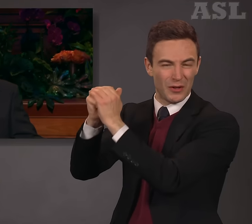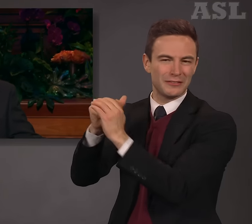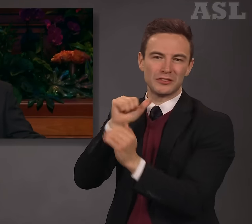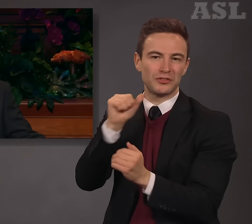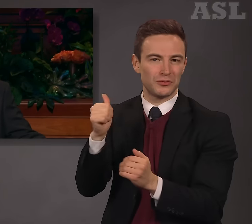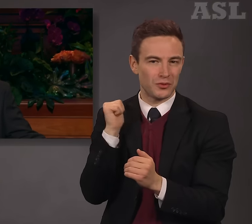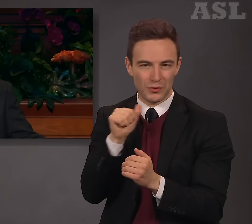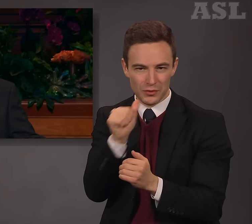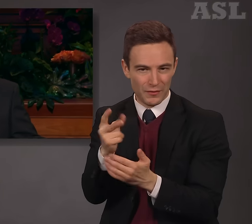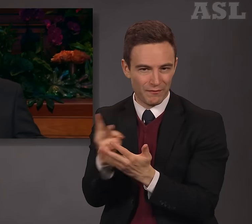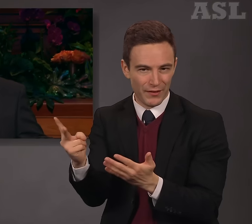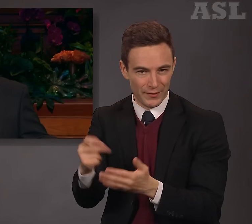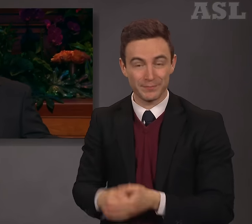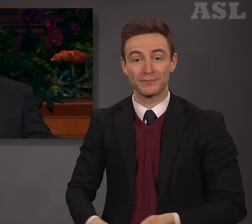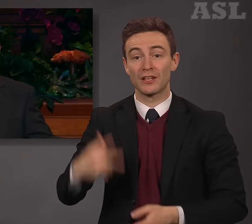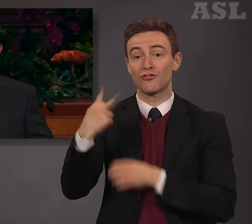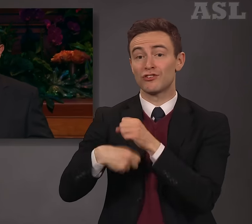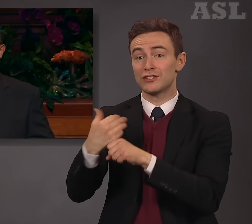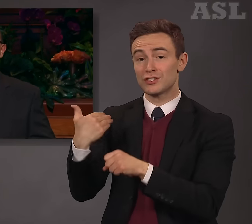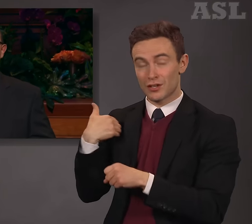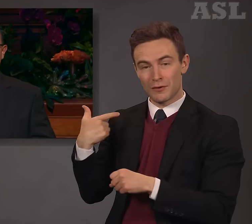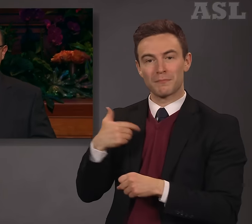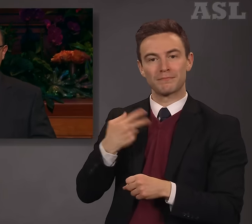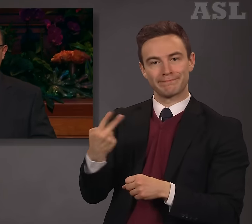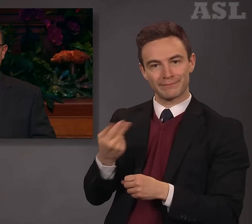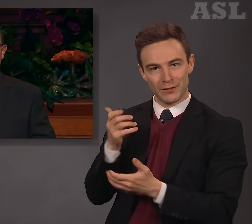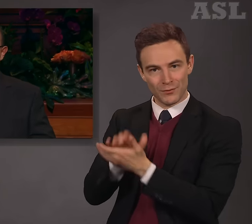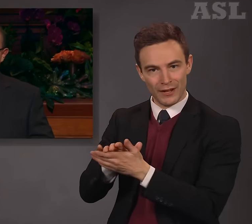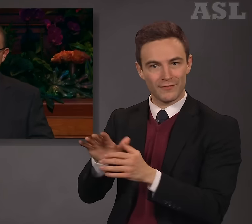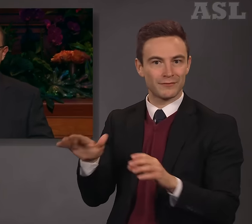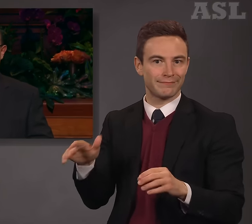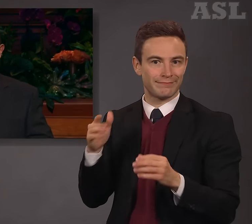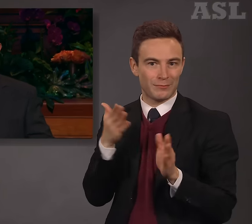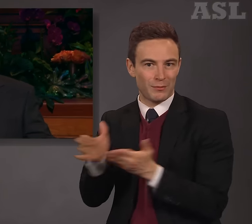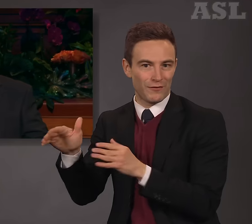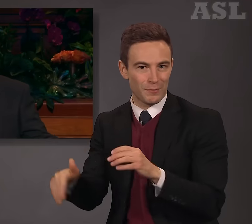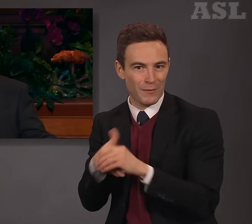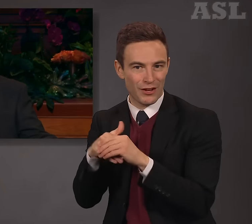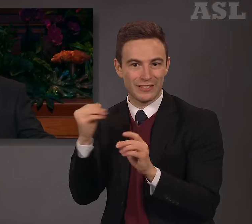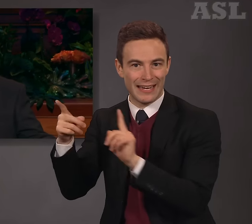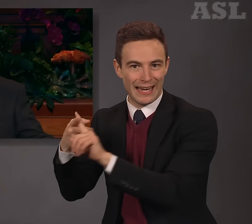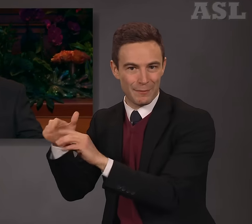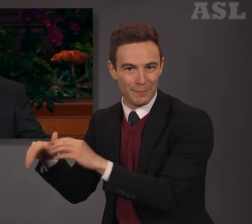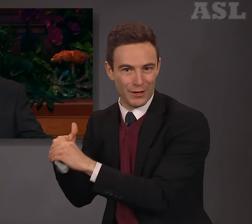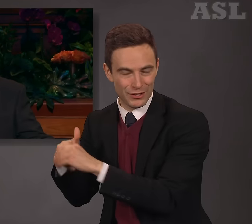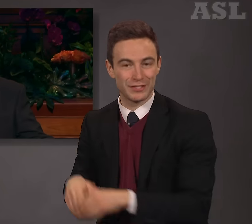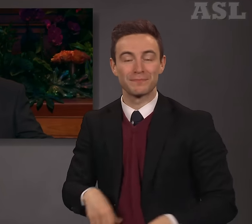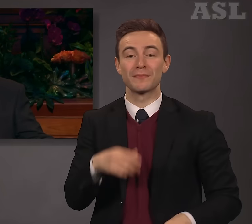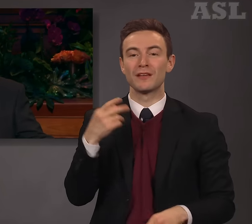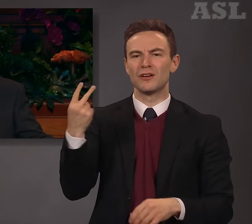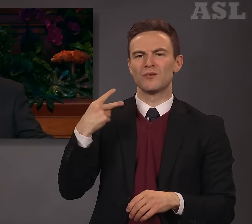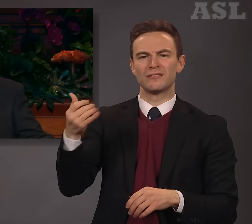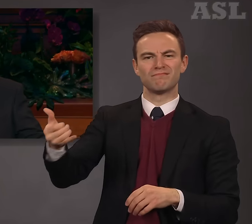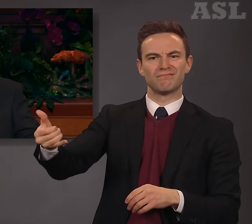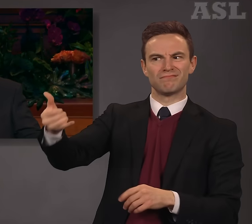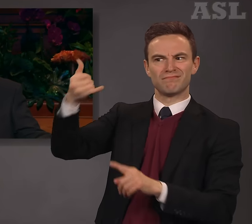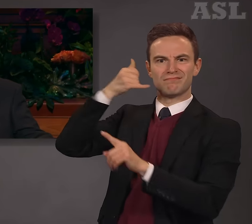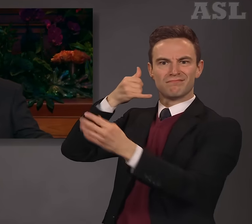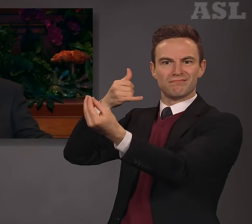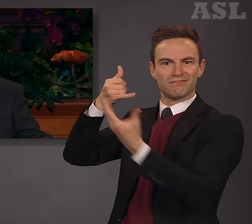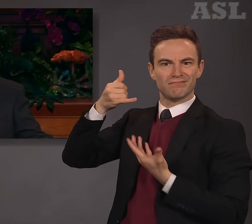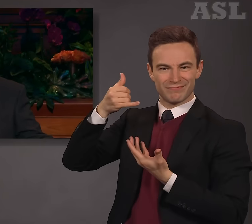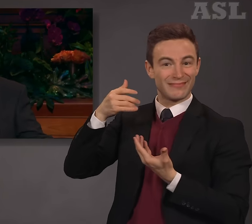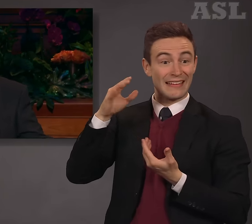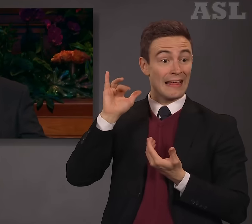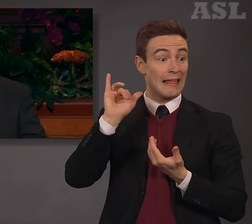3 years ago, while my wife and I were preparing for our civil marriage and our temple marriage, we received a call informing us that